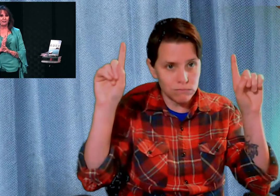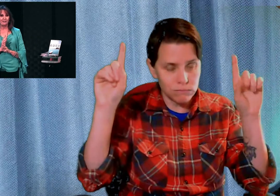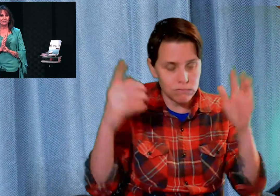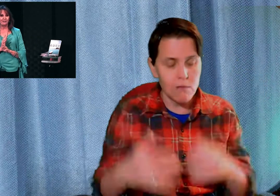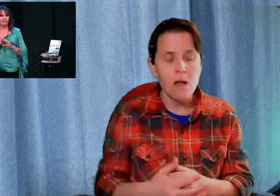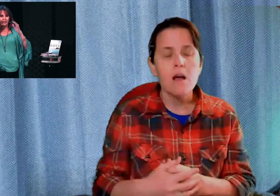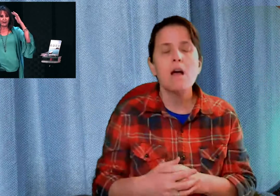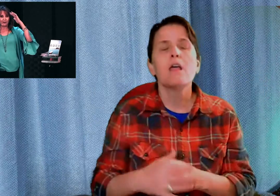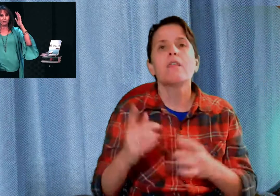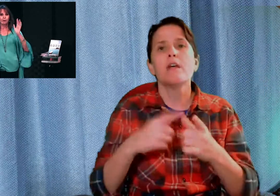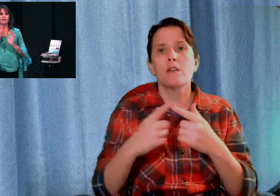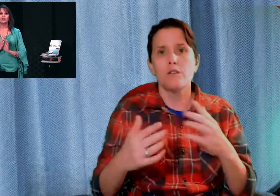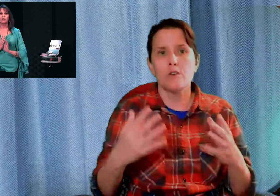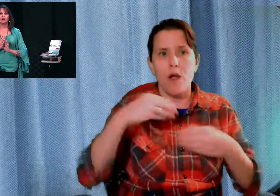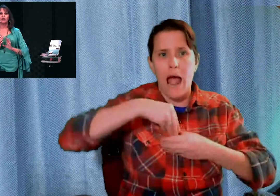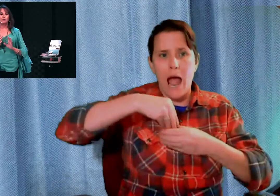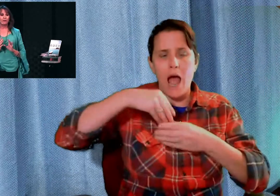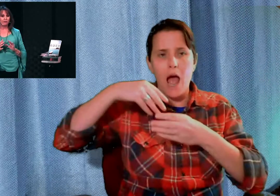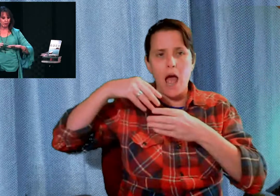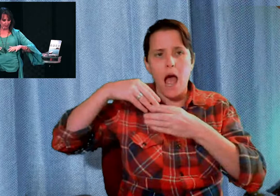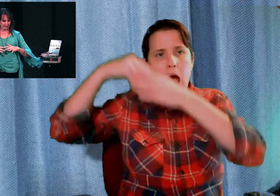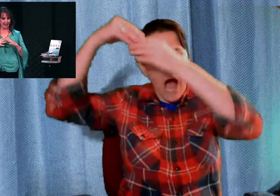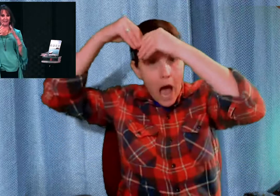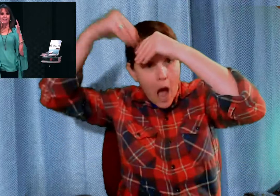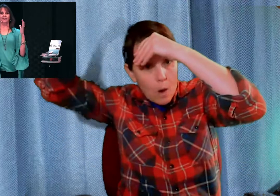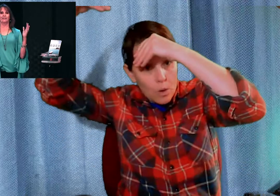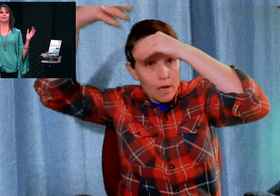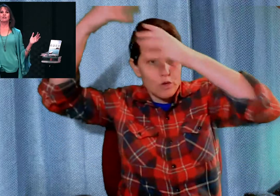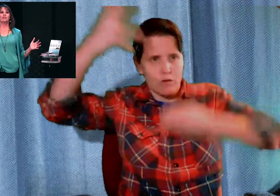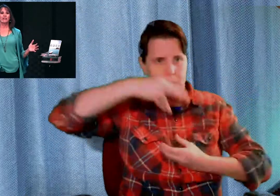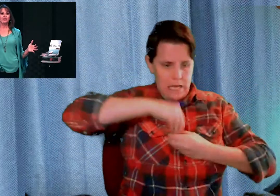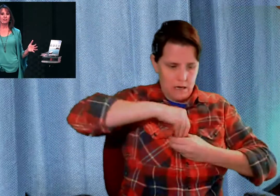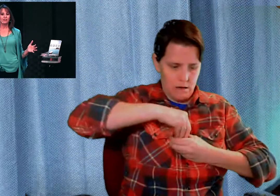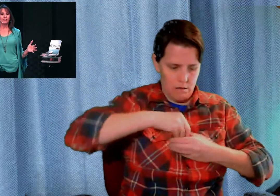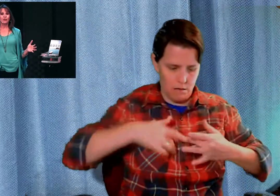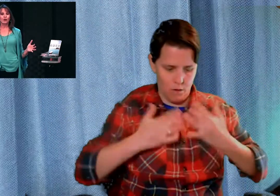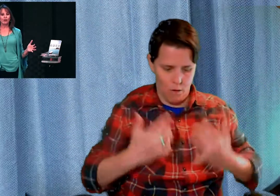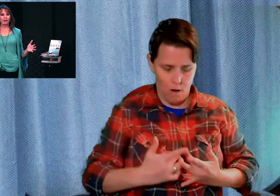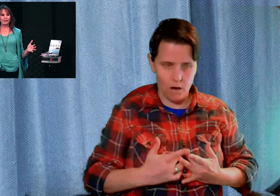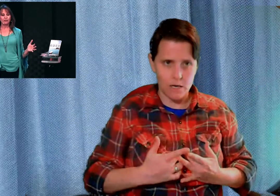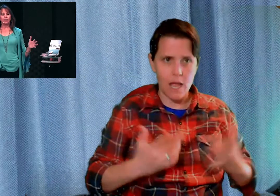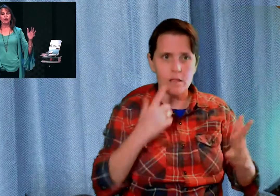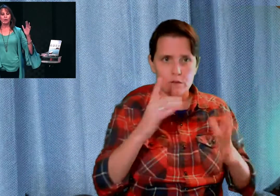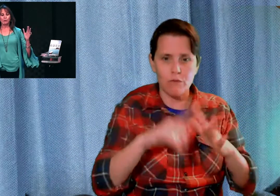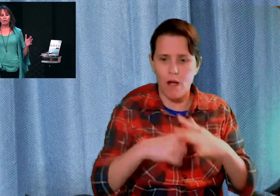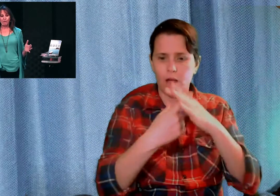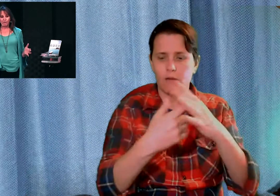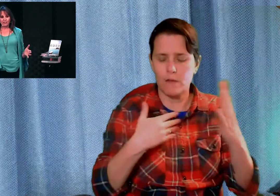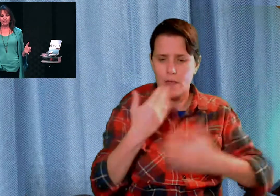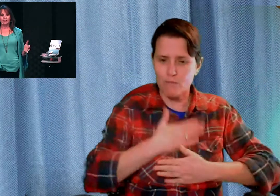heart, out of your brain into your heart, you spend a few moments activating appreciation or gratitude,